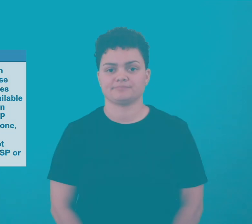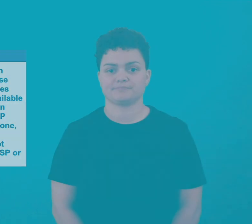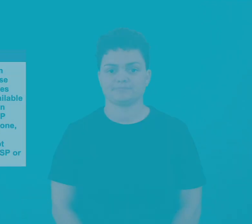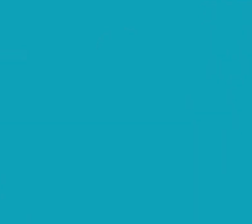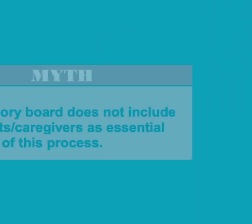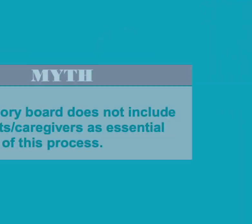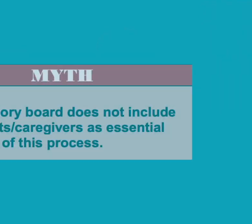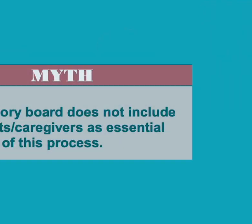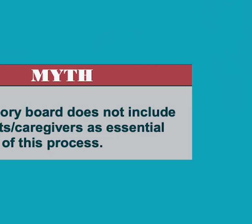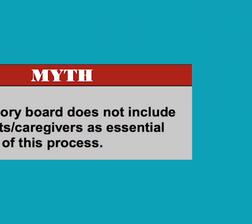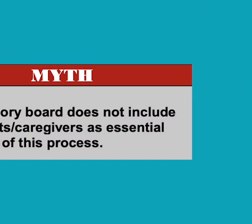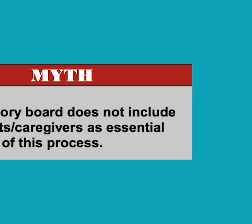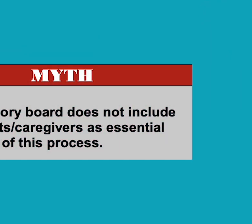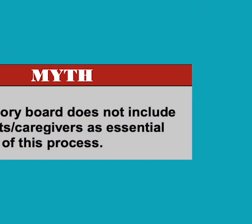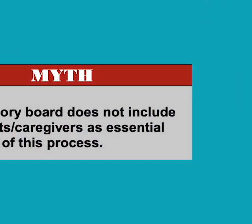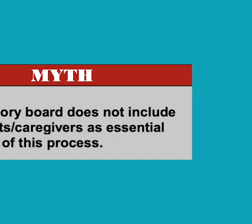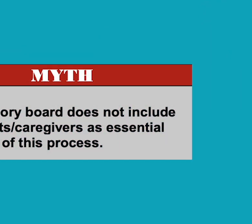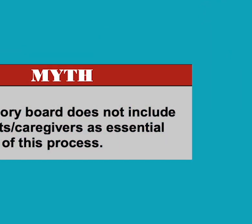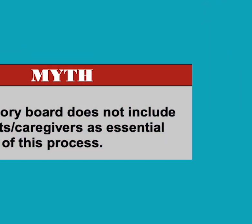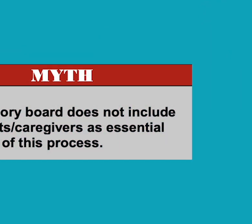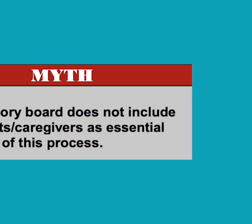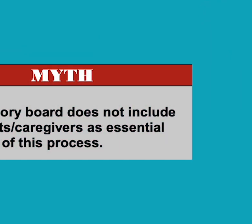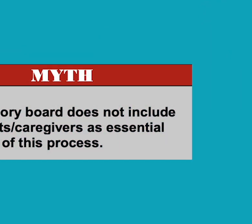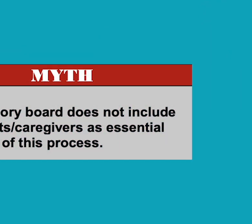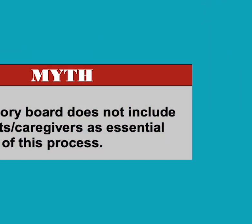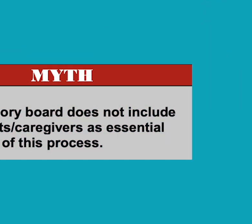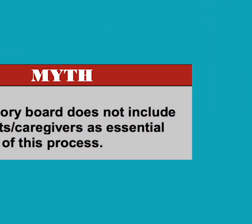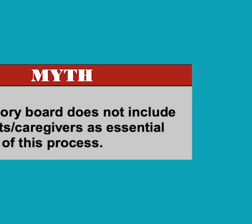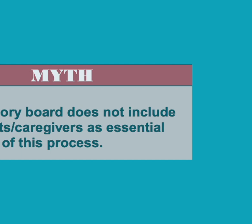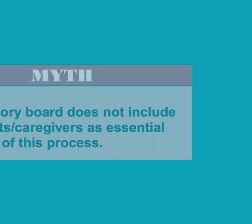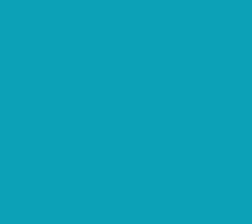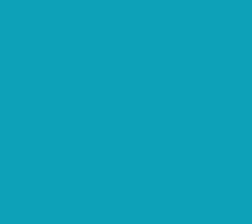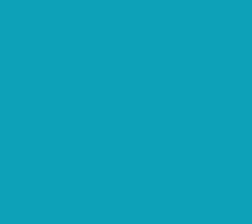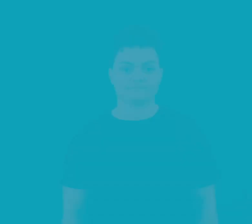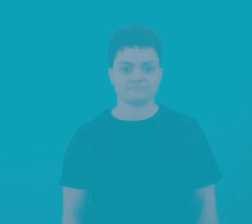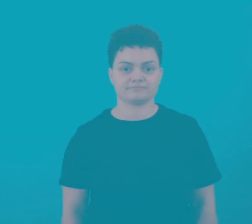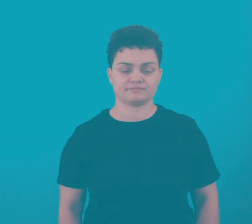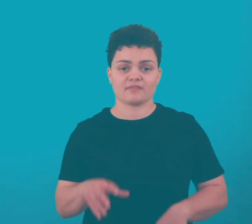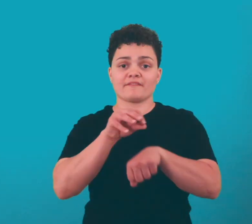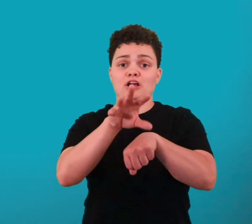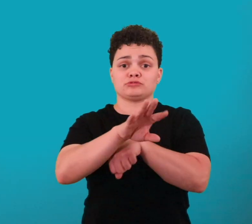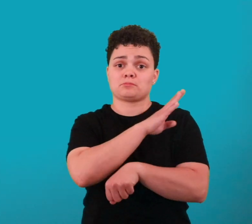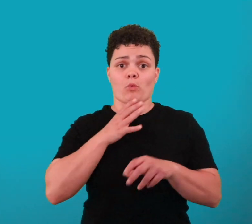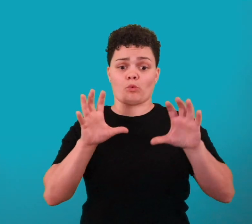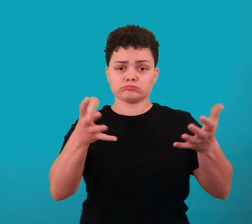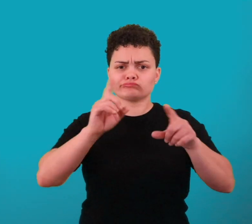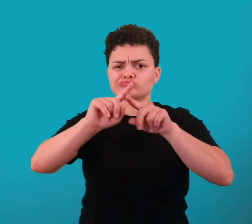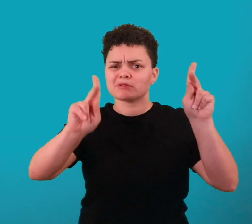cannot replace the critical function of the IFSP or IEP team. Myth. The advisory board does not include the parents or